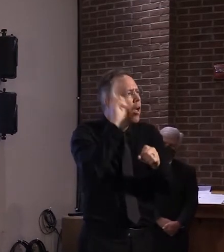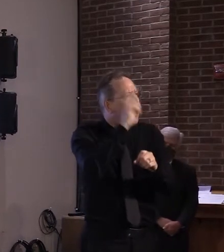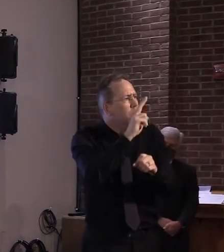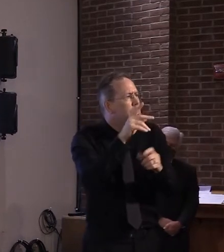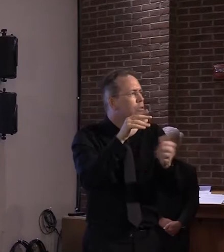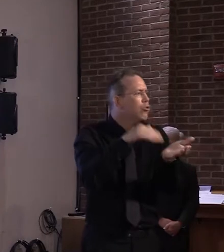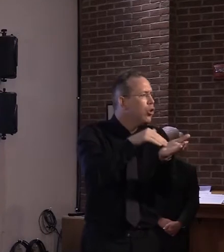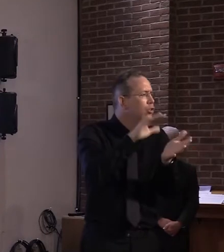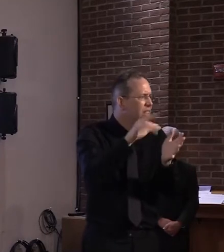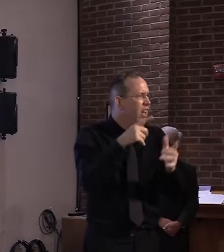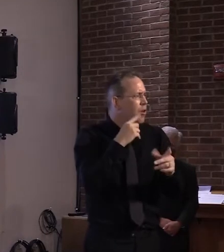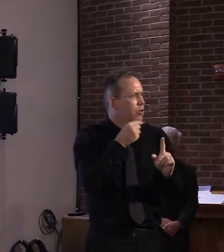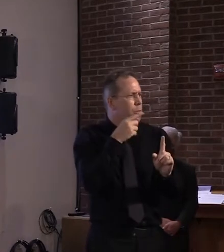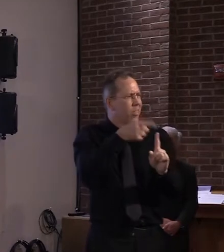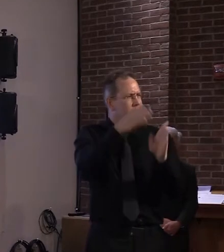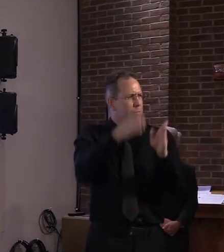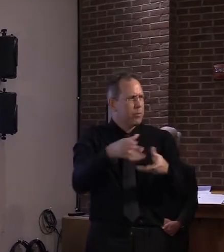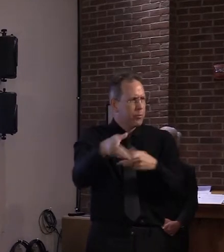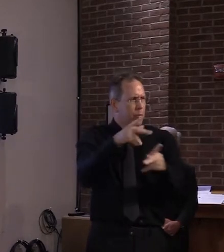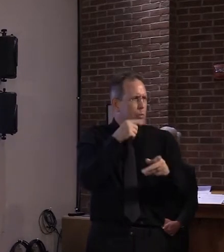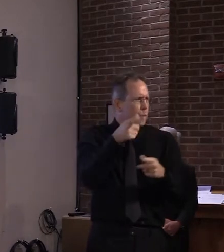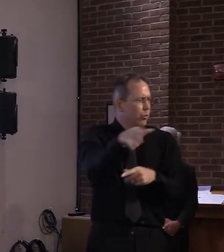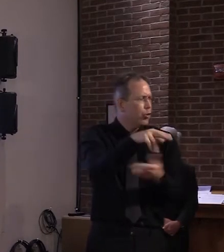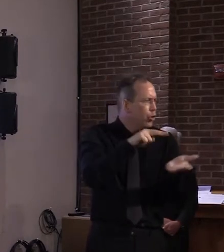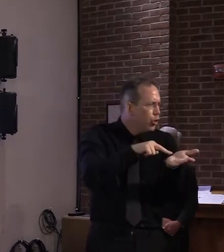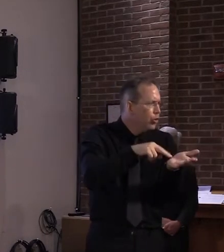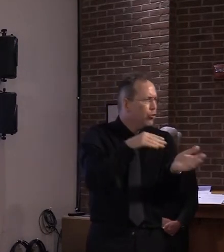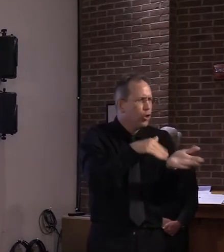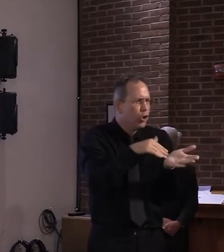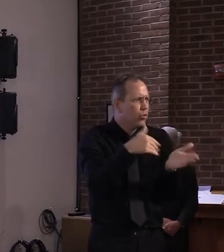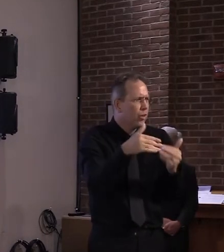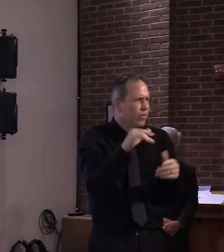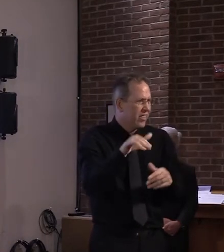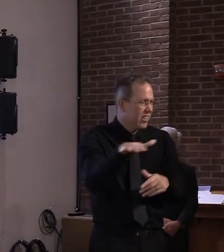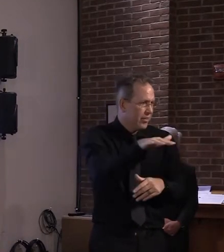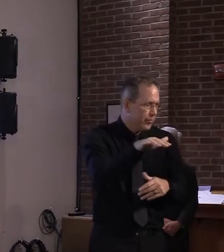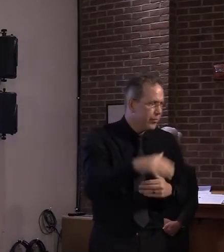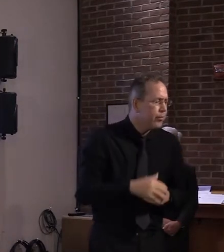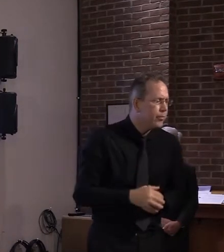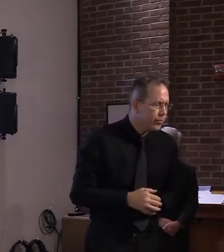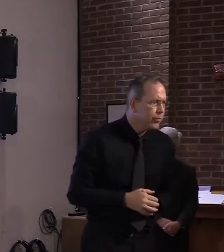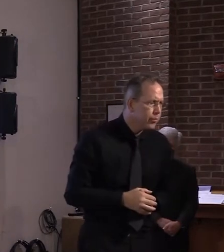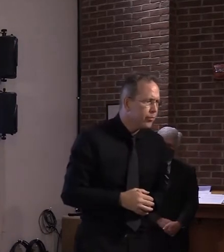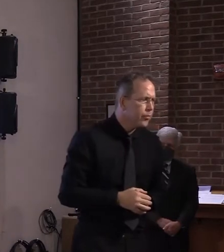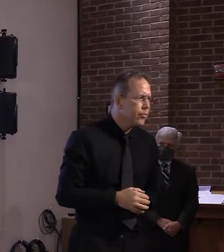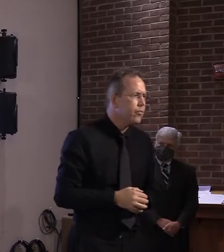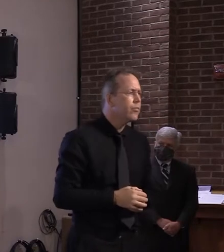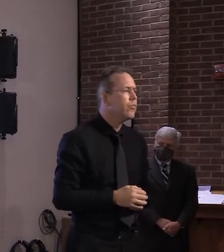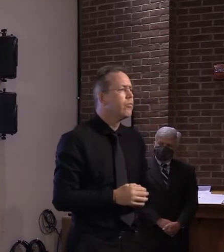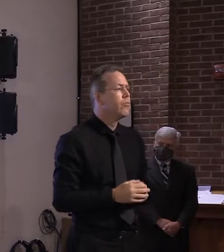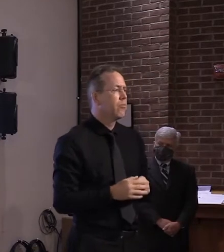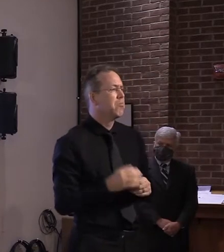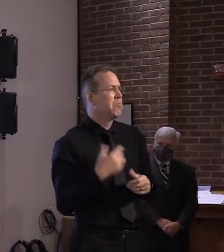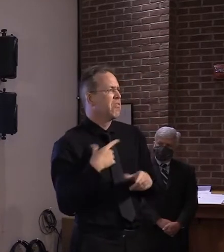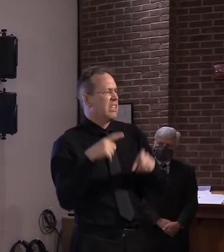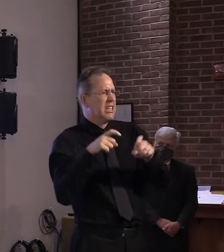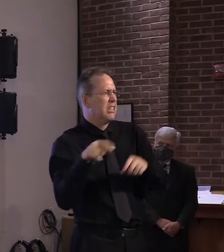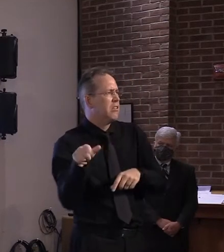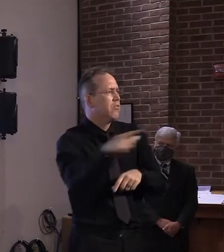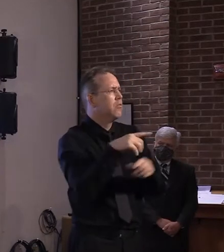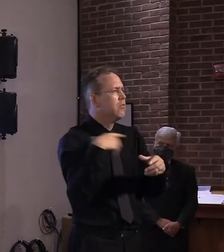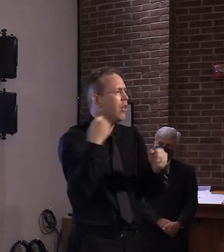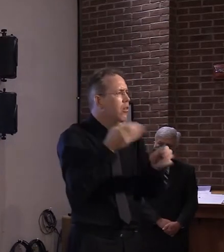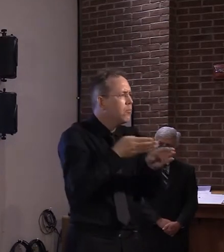Overall, almost 20% of cases have identified themselves as healthcare workers, 1 in 5